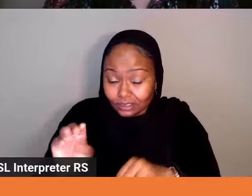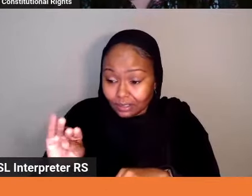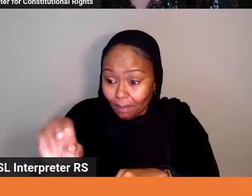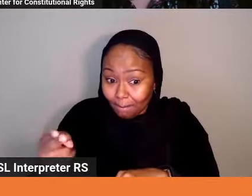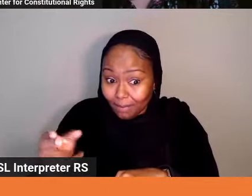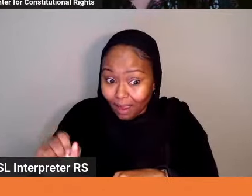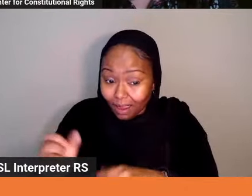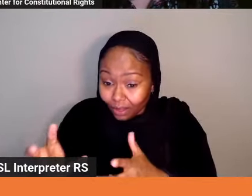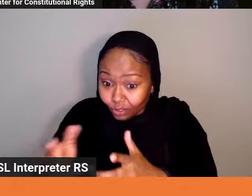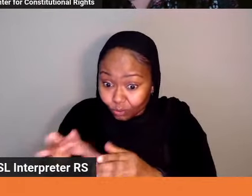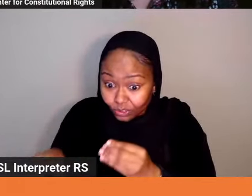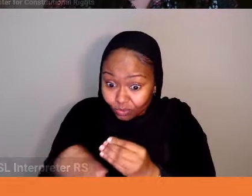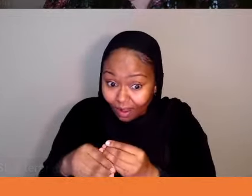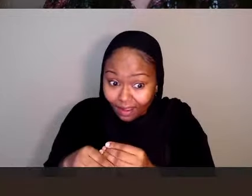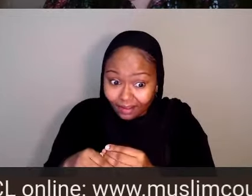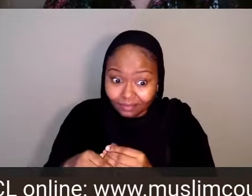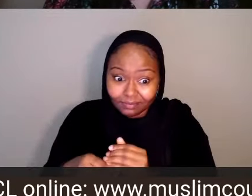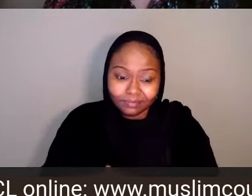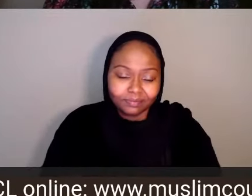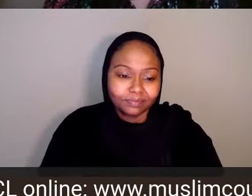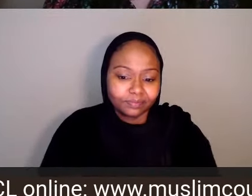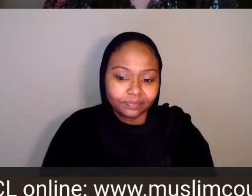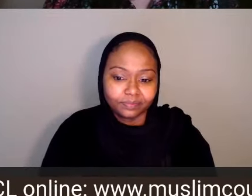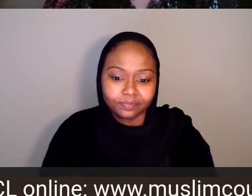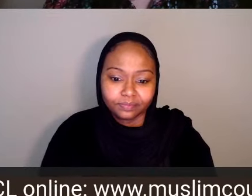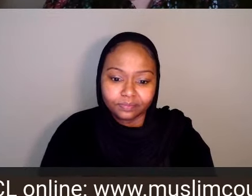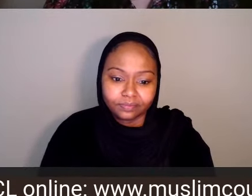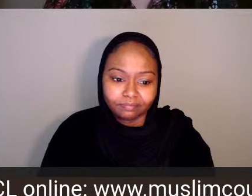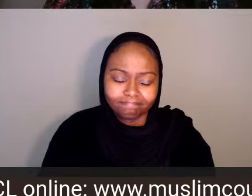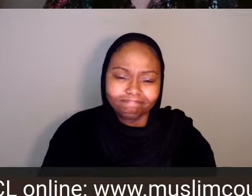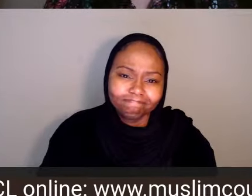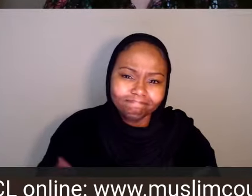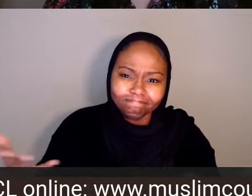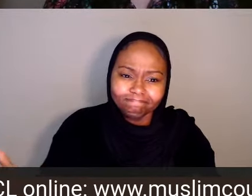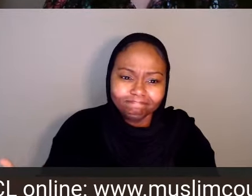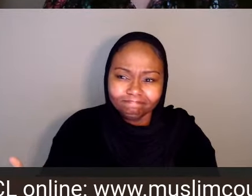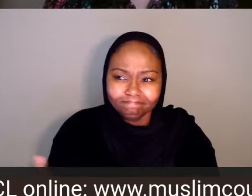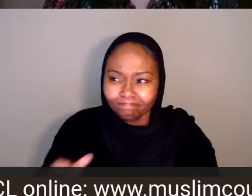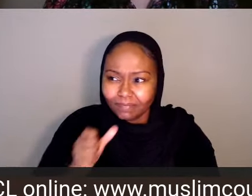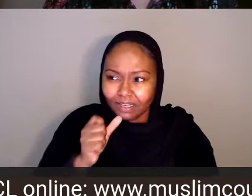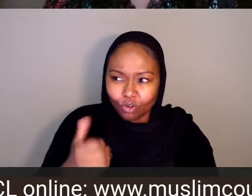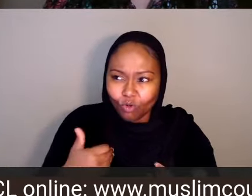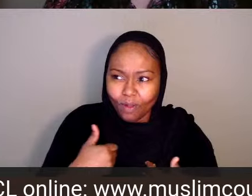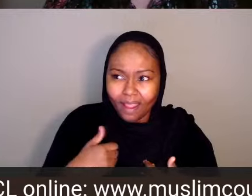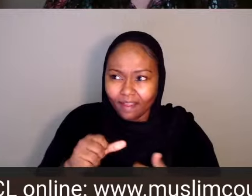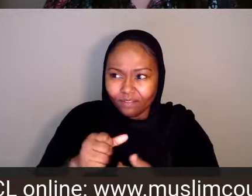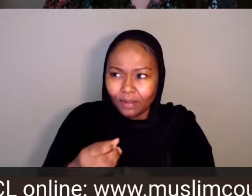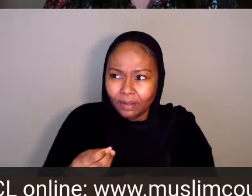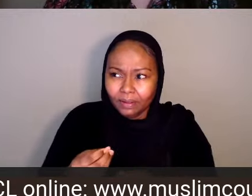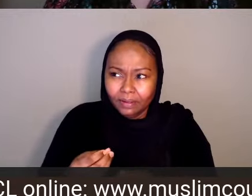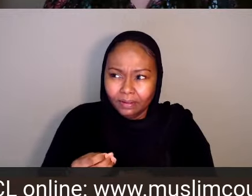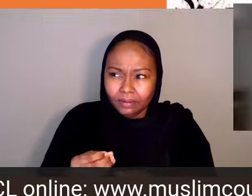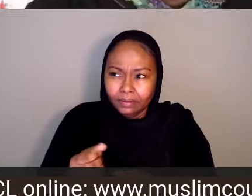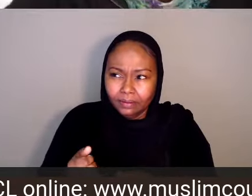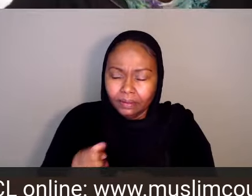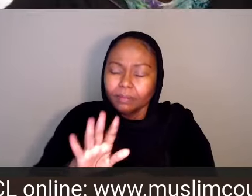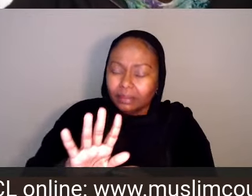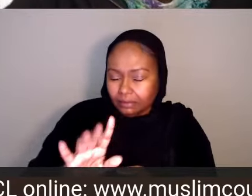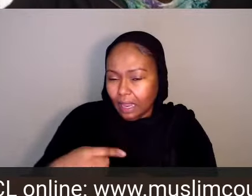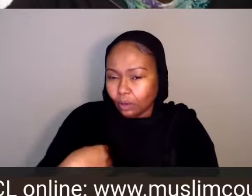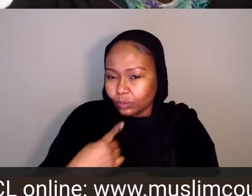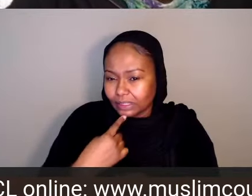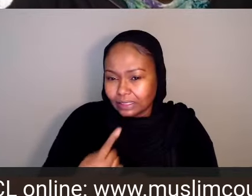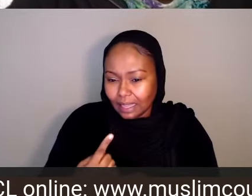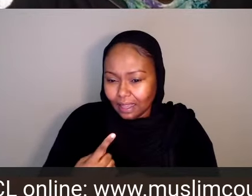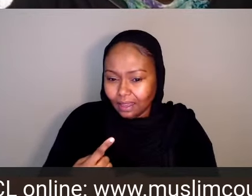others that I maybe missed? I don't have. I guess I don't have many others, but I would say buy Mansoor's